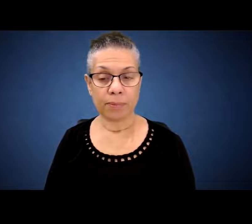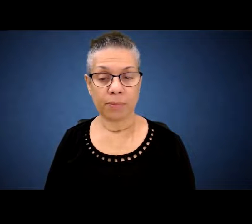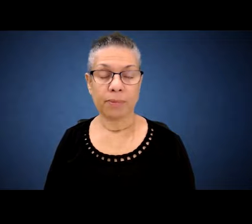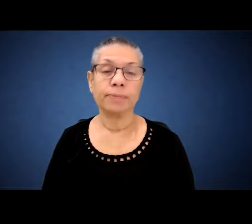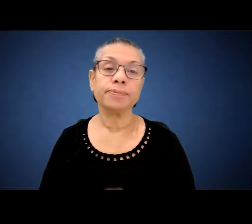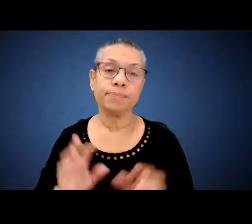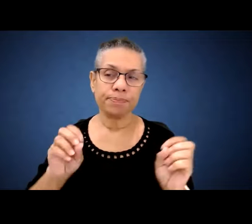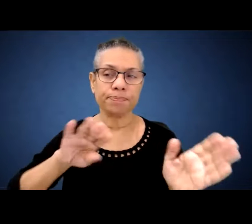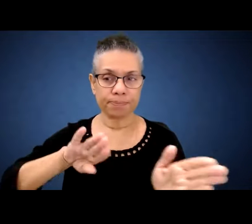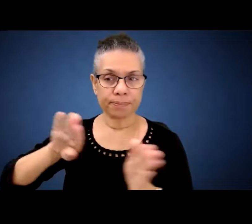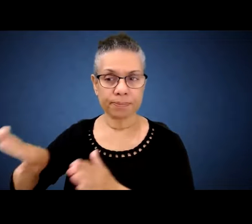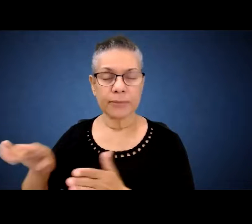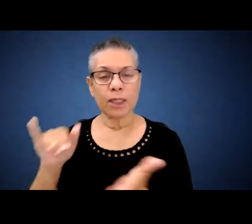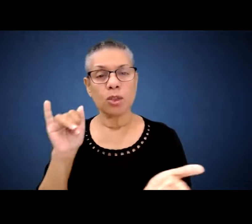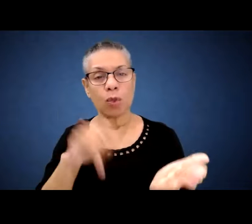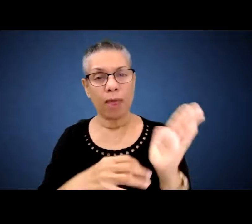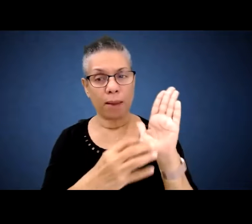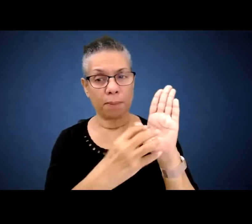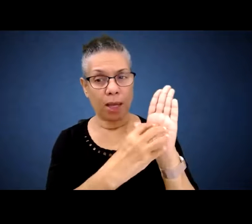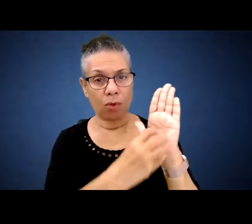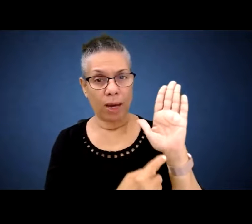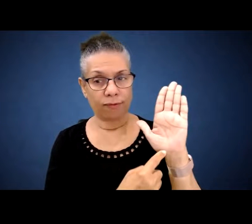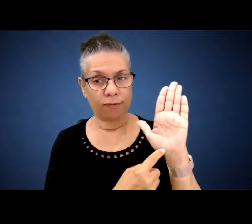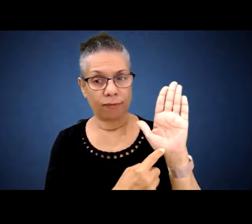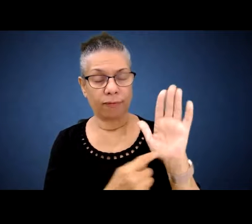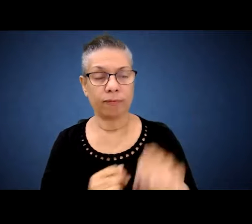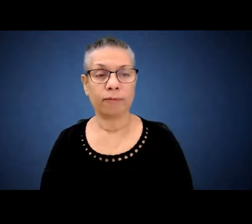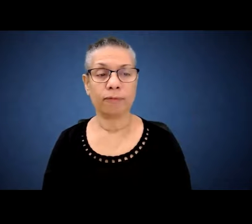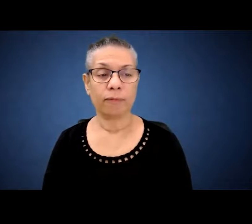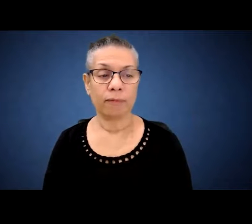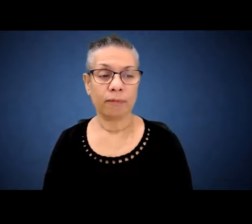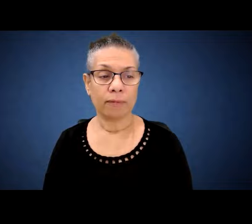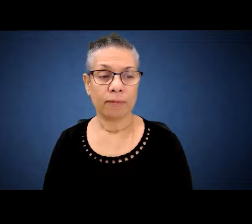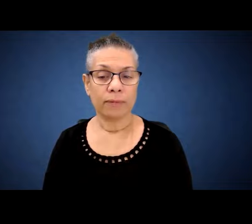So this is the piece in which, I